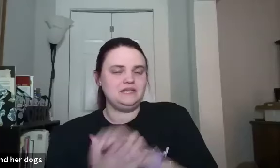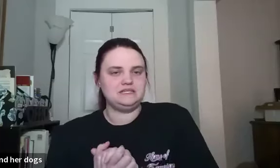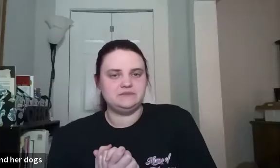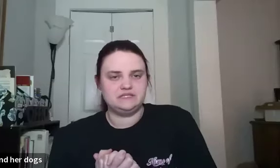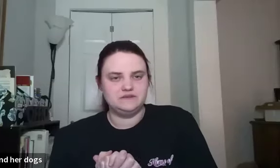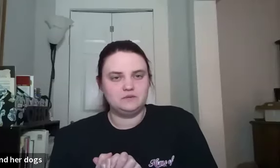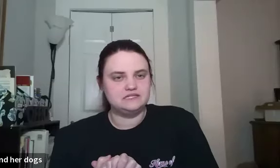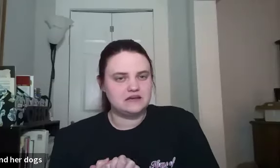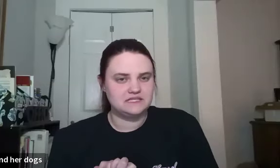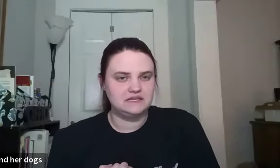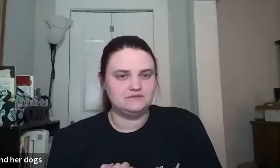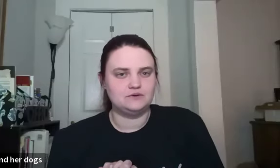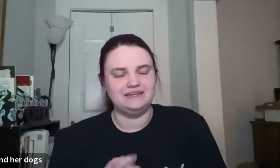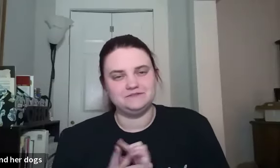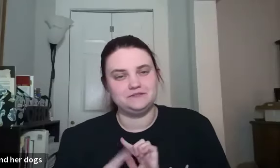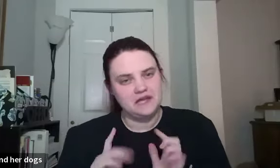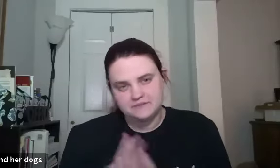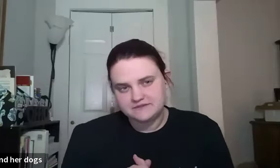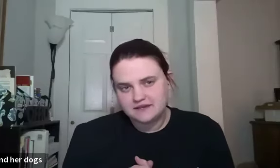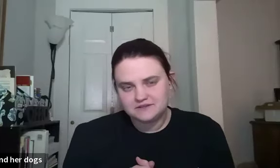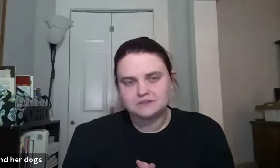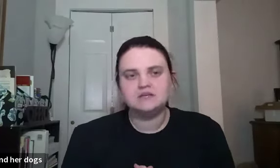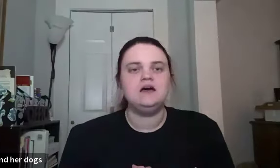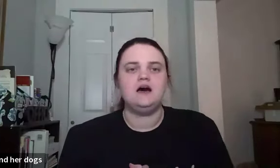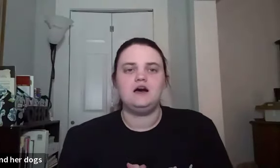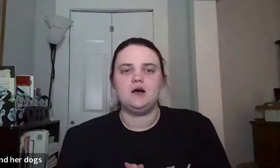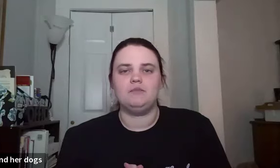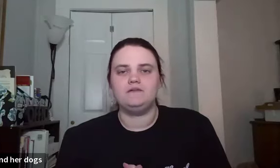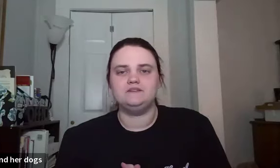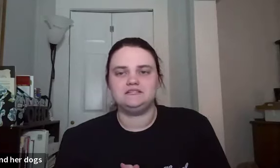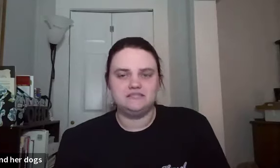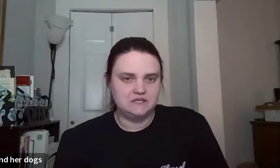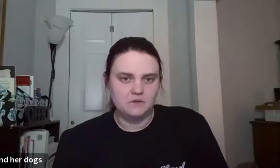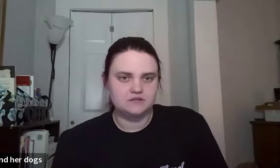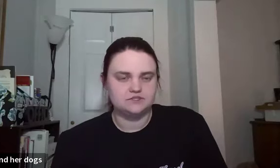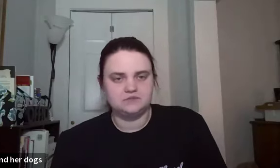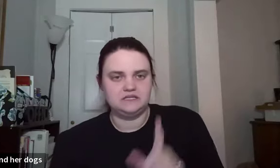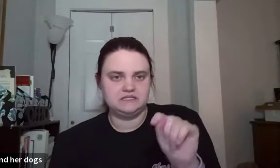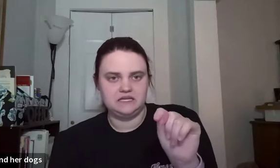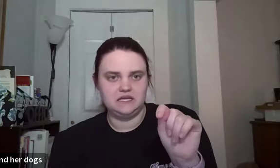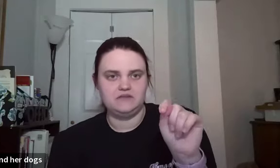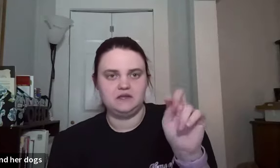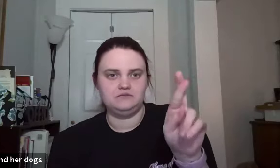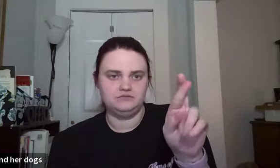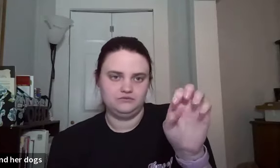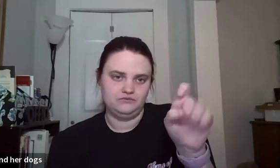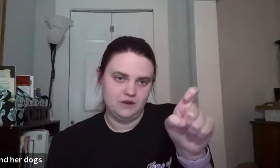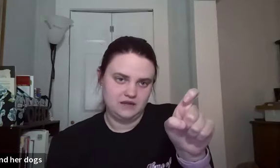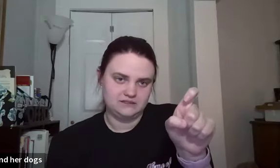any specific ones I've seen for like different types of dinosaurs. Obviously a T-Rex would just be T and then